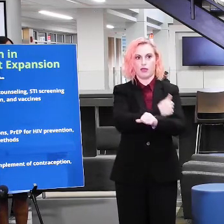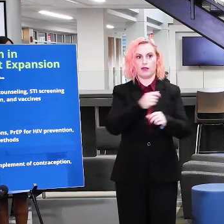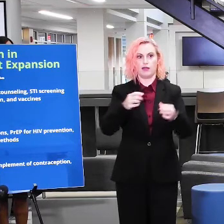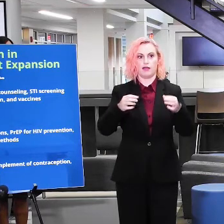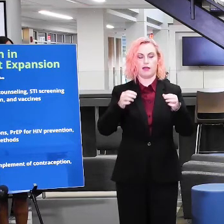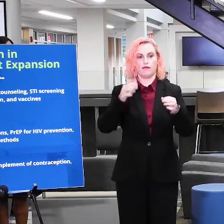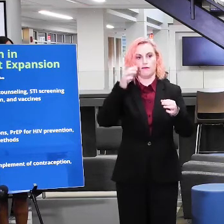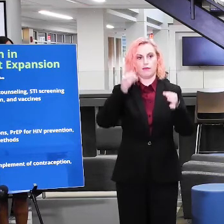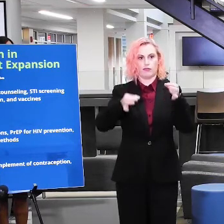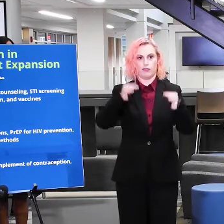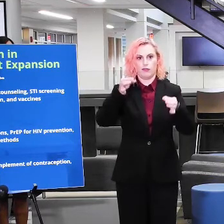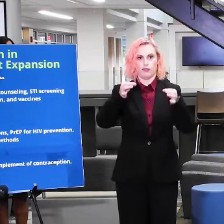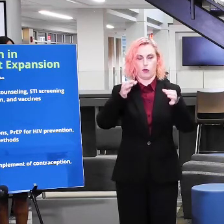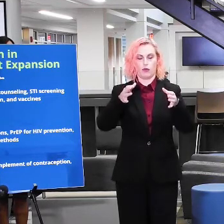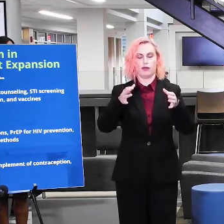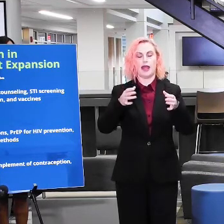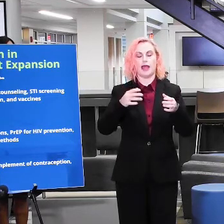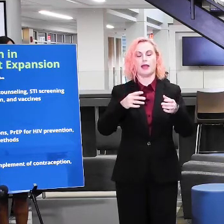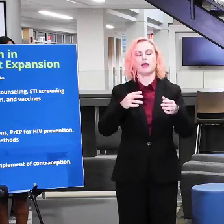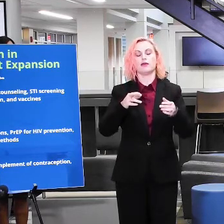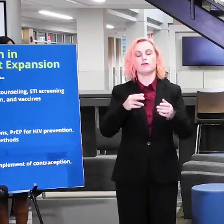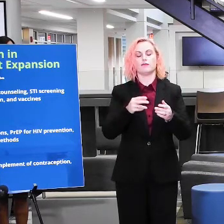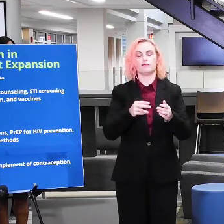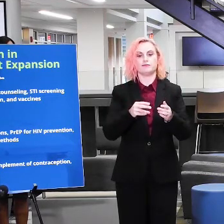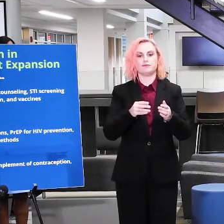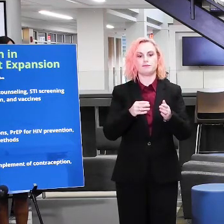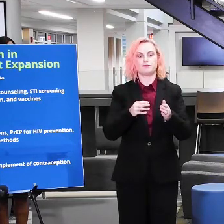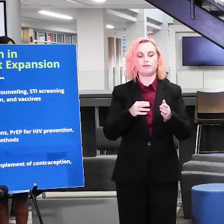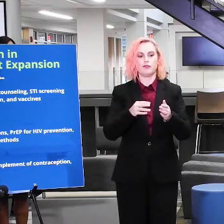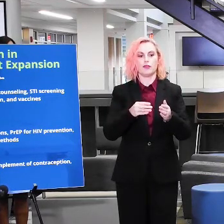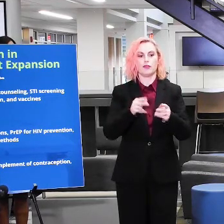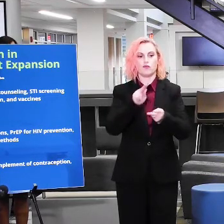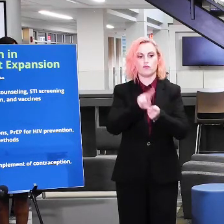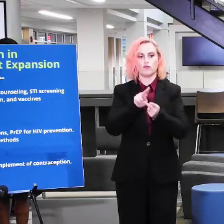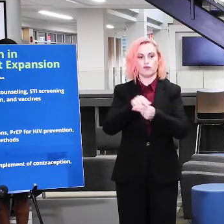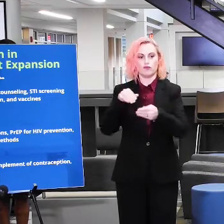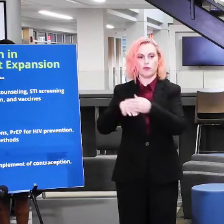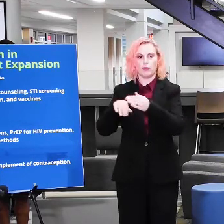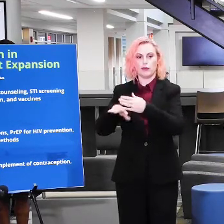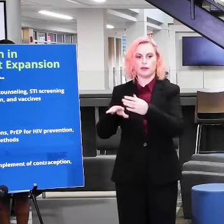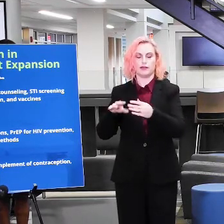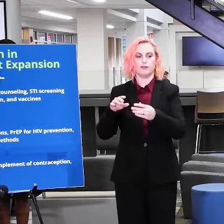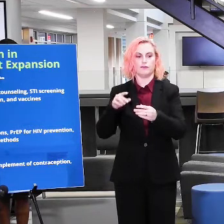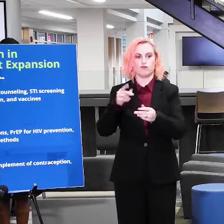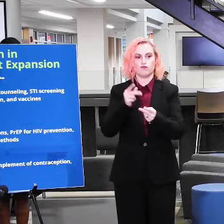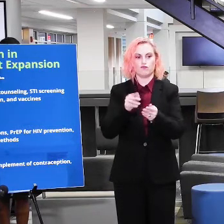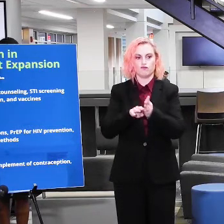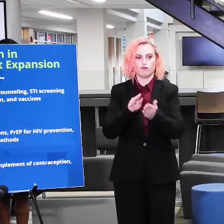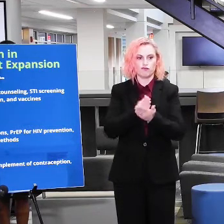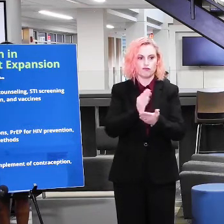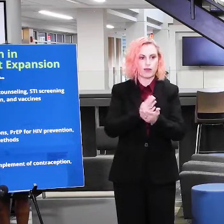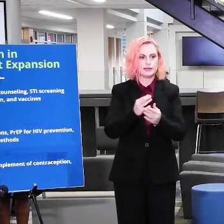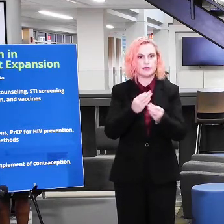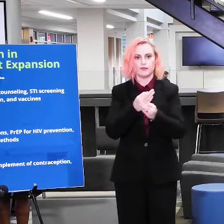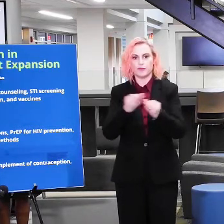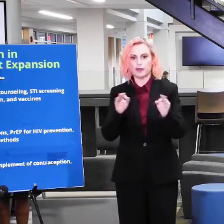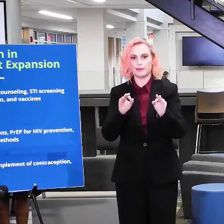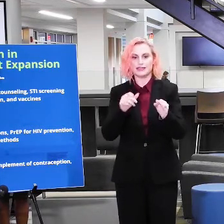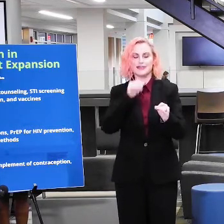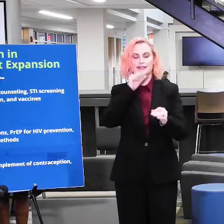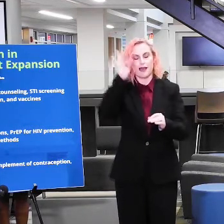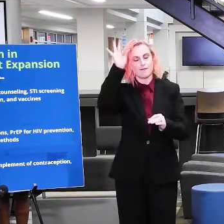that reproductive rights and freedoms are not the law of this land, but are rather to be determined at the state level. As state's